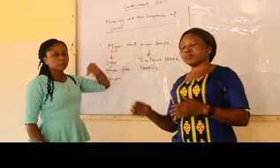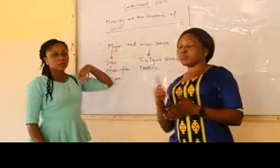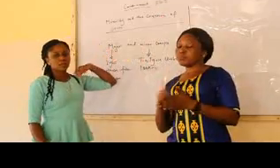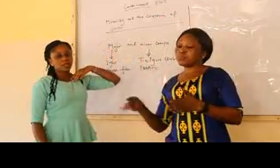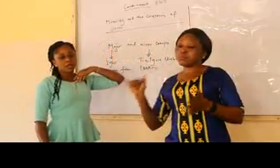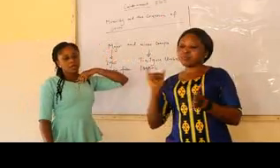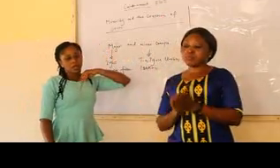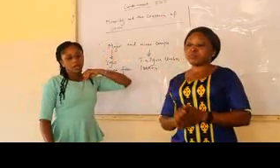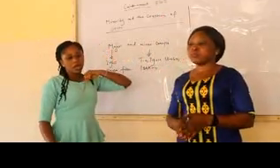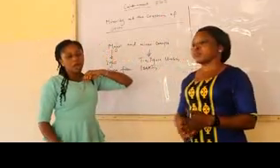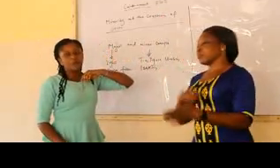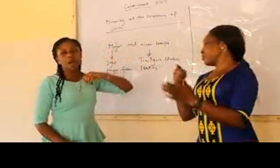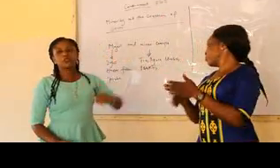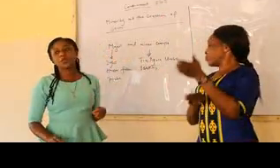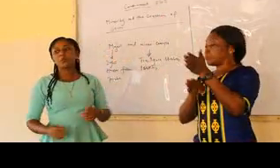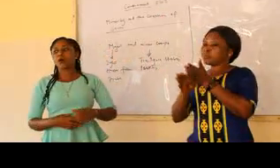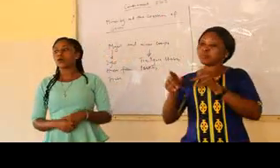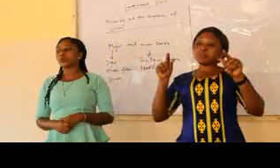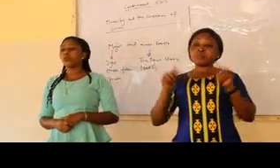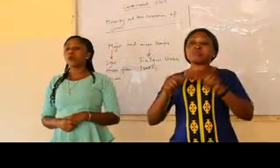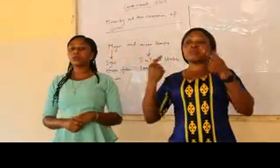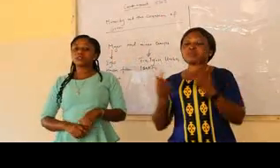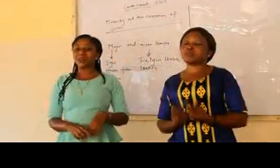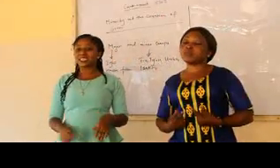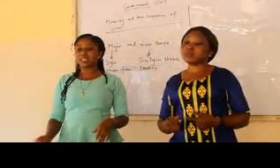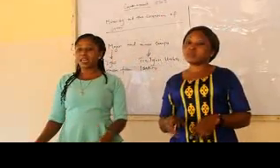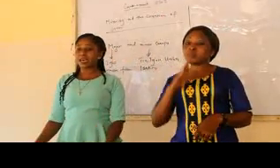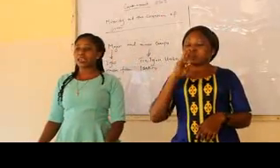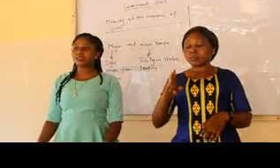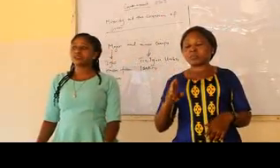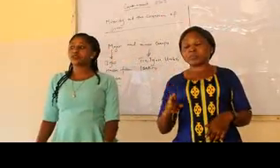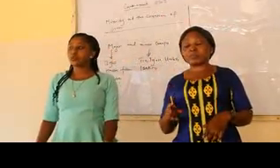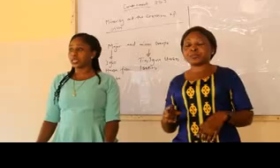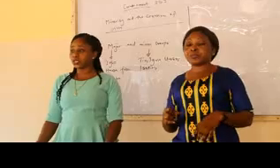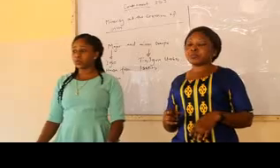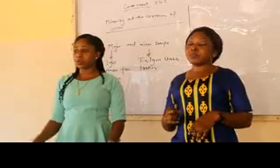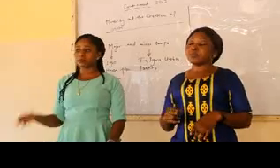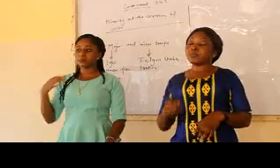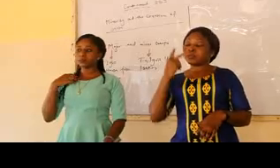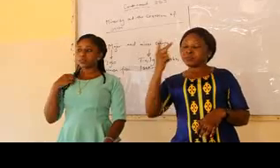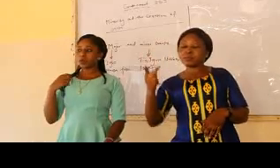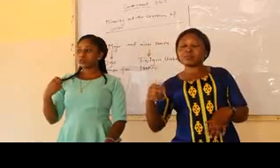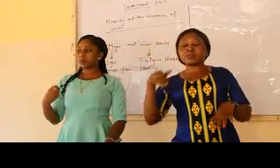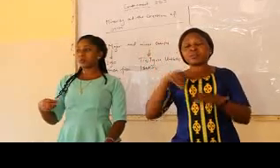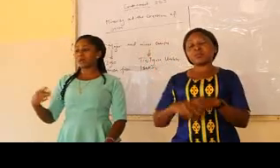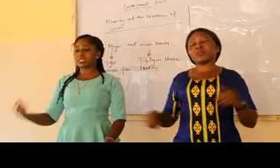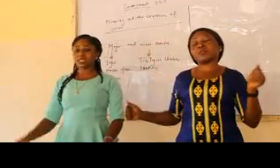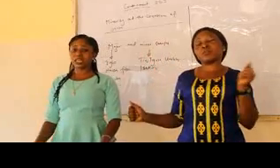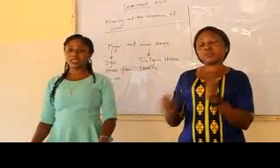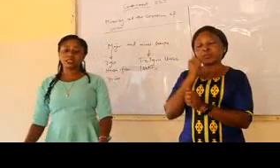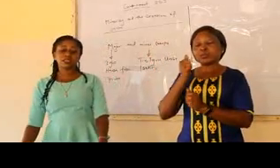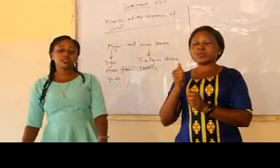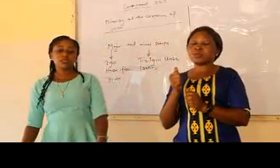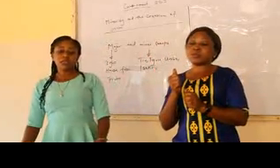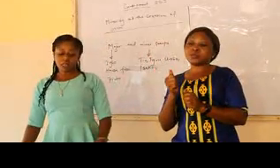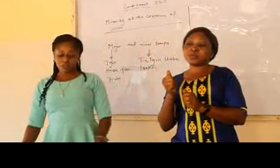groups are found to be among the most marginalized group in Nigeria. Now, what do I mean by